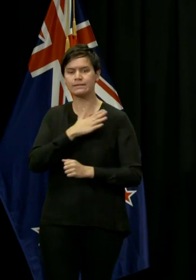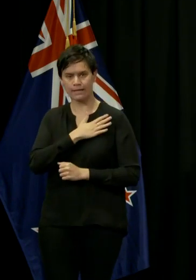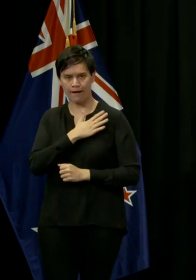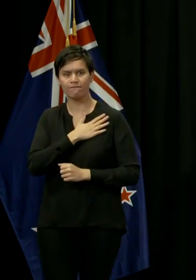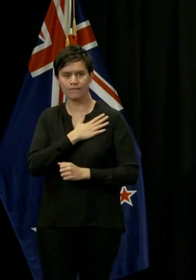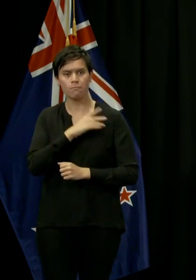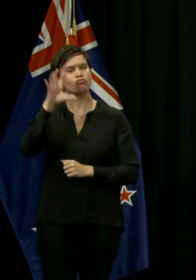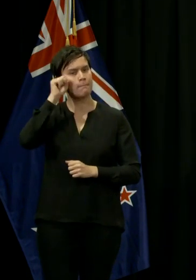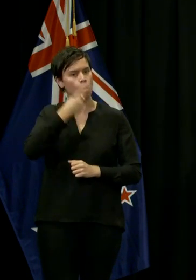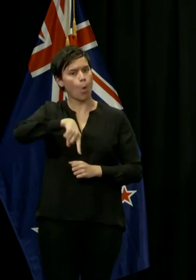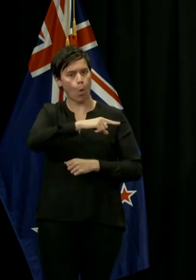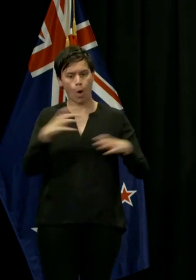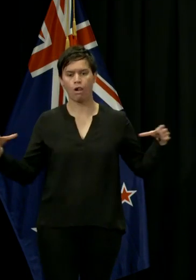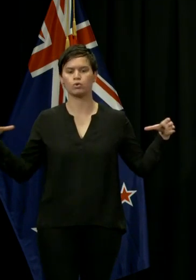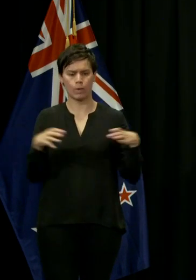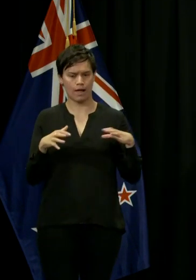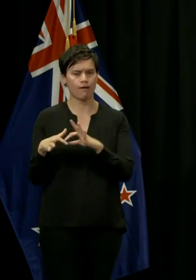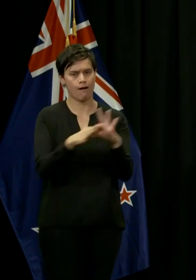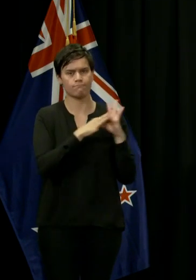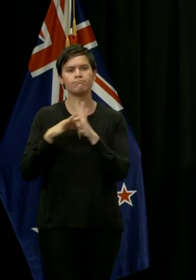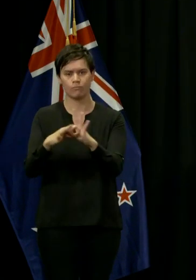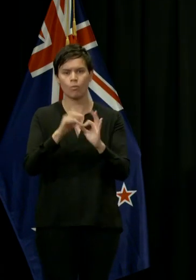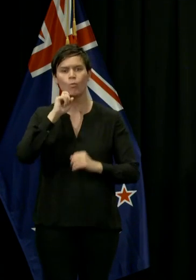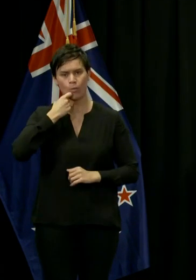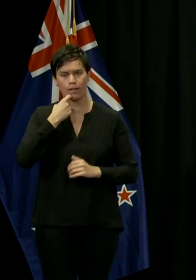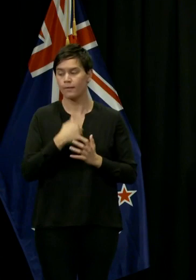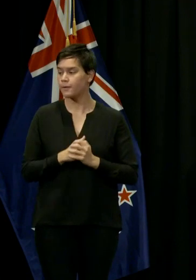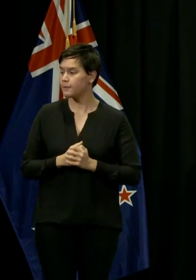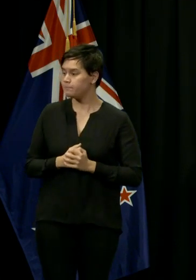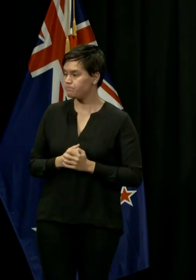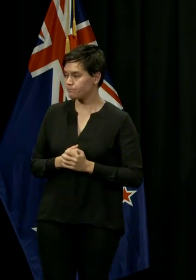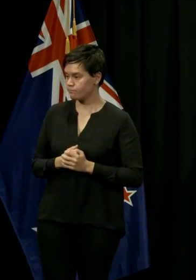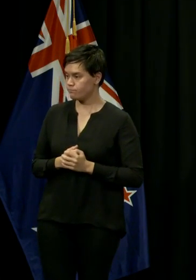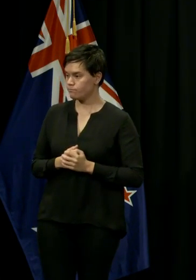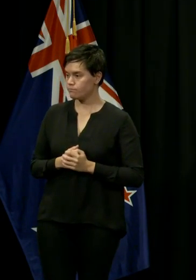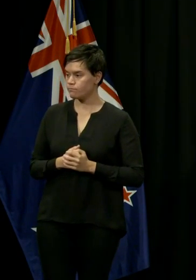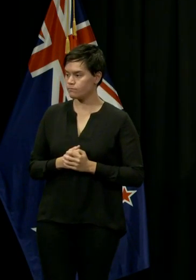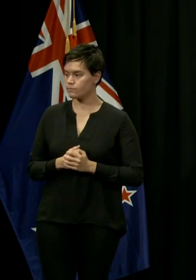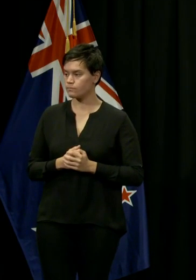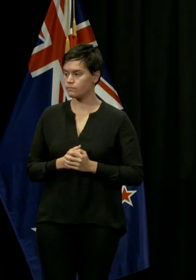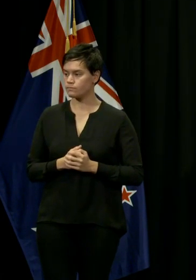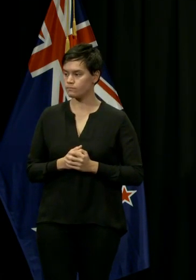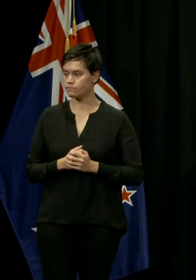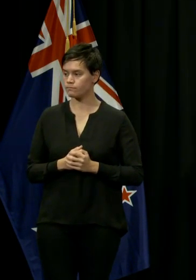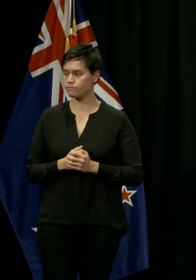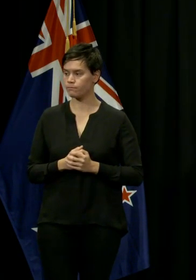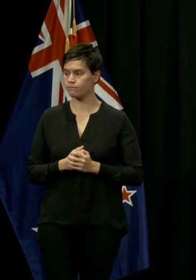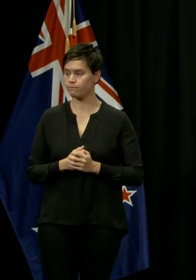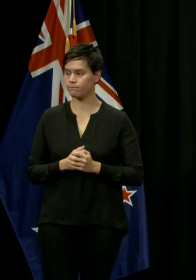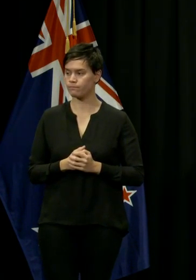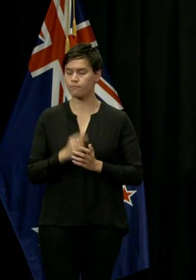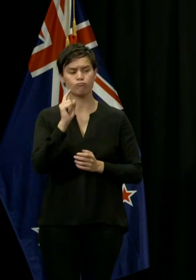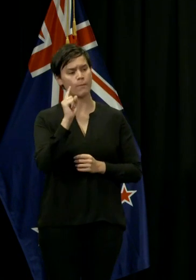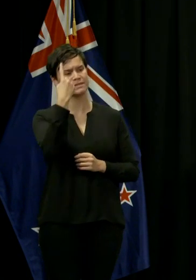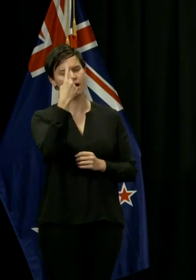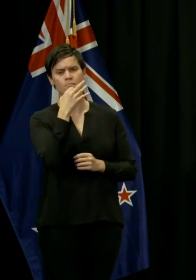waka e kanoa. Right, I'm happy to take questions. So, Jessica. Prime Minister, can you give the public any kind of sense of how